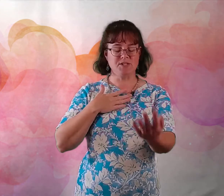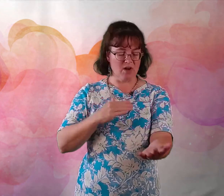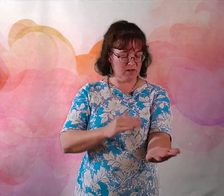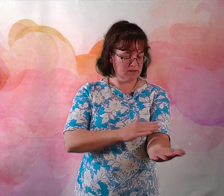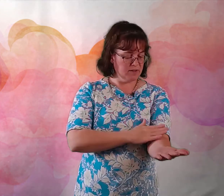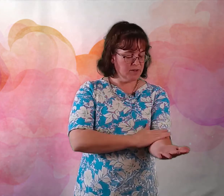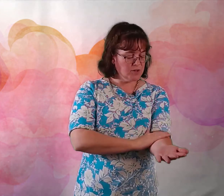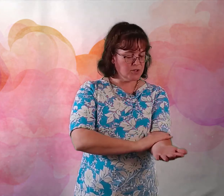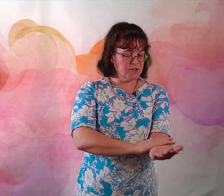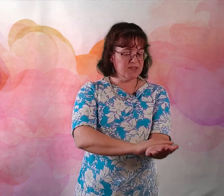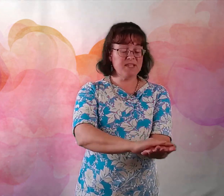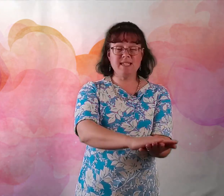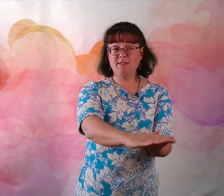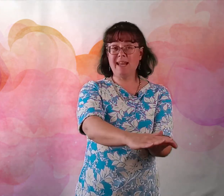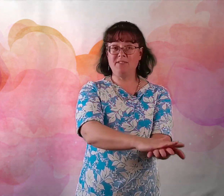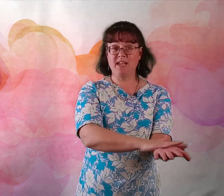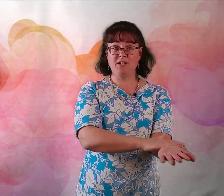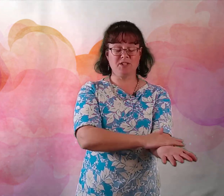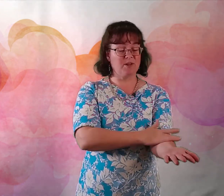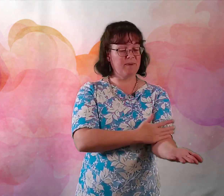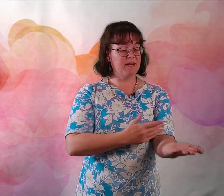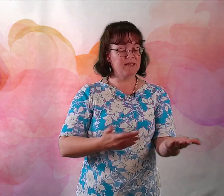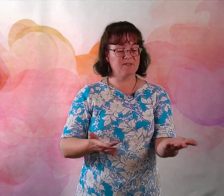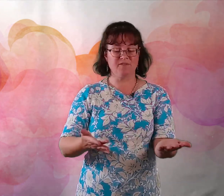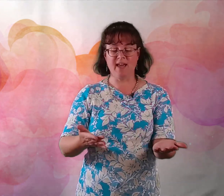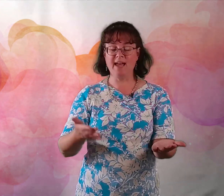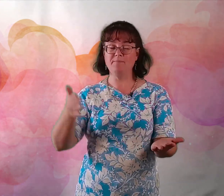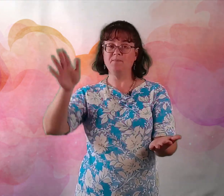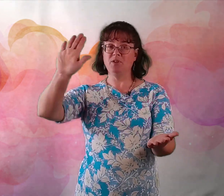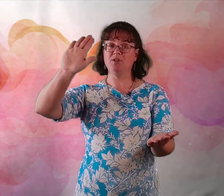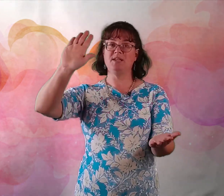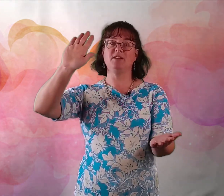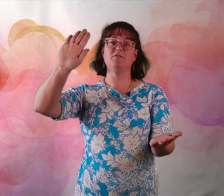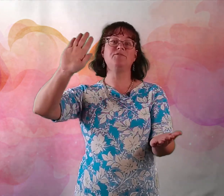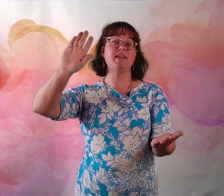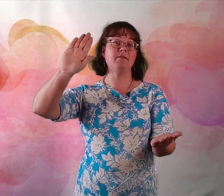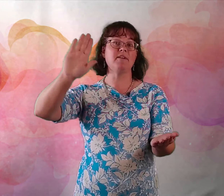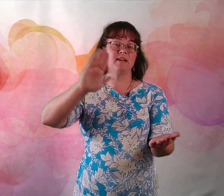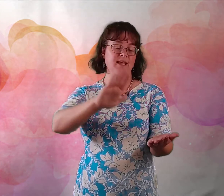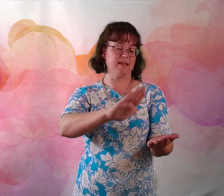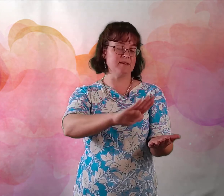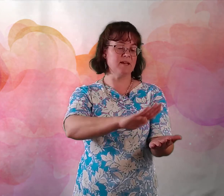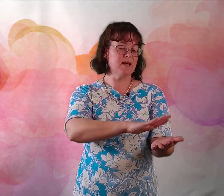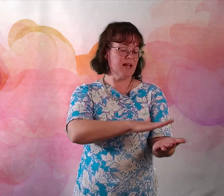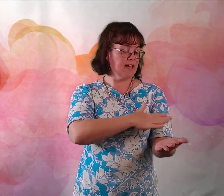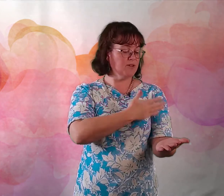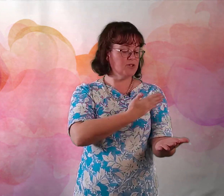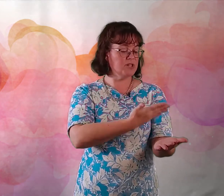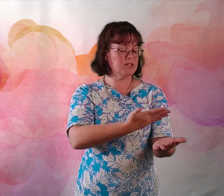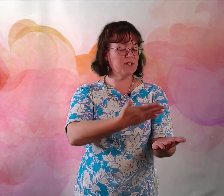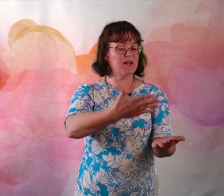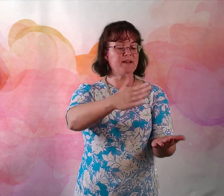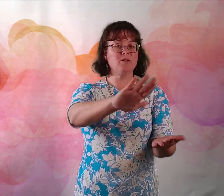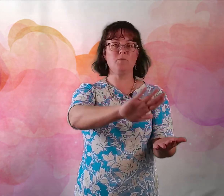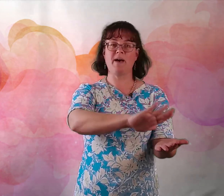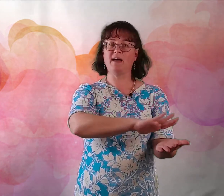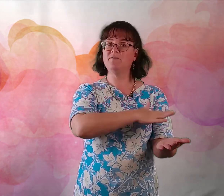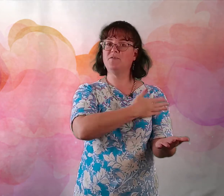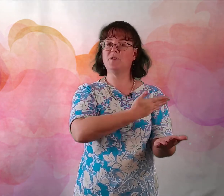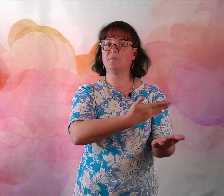song. So this left hand is going to be nice and flat. You can take your flat right hand and you're just going to kind of go back and forth with